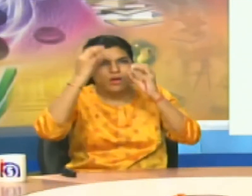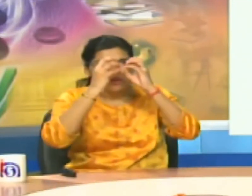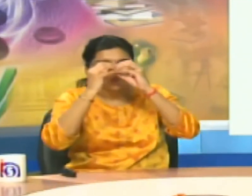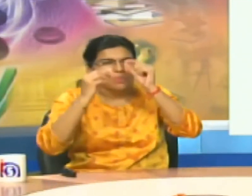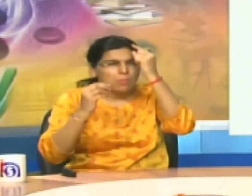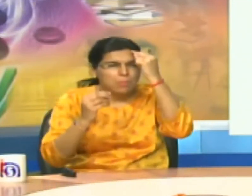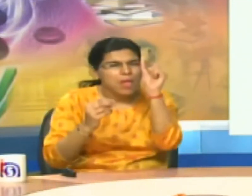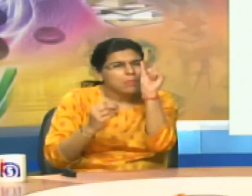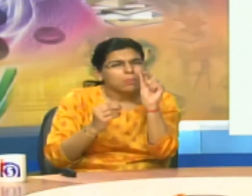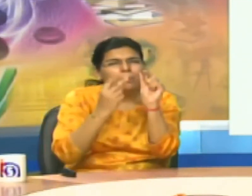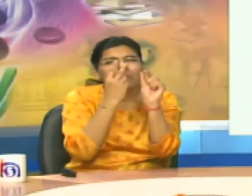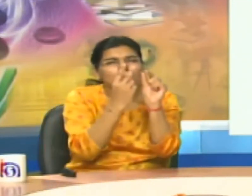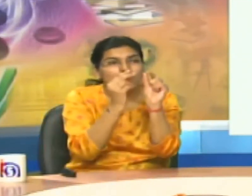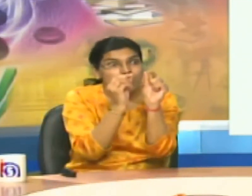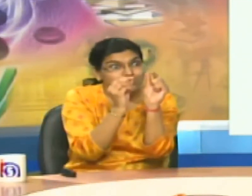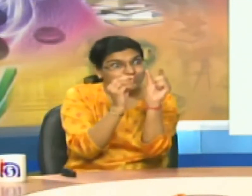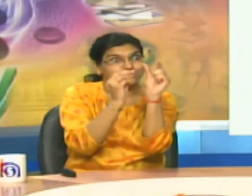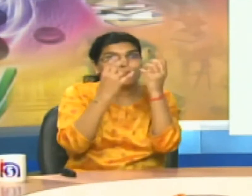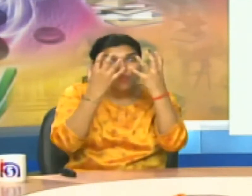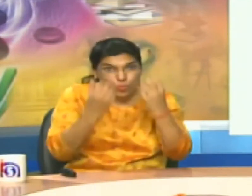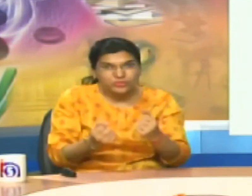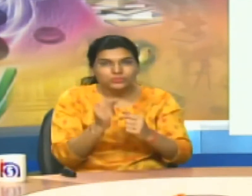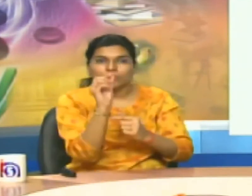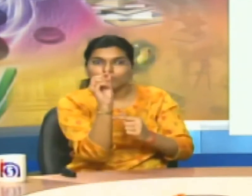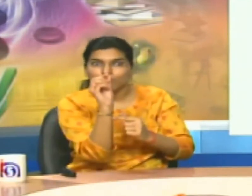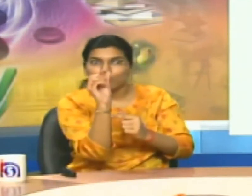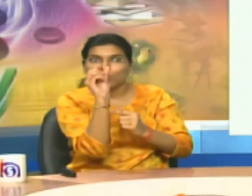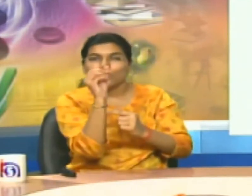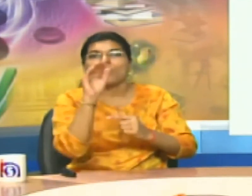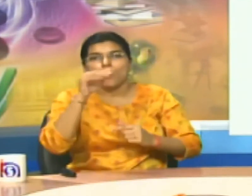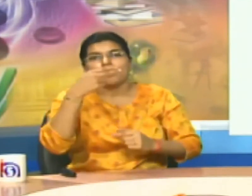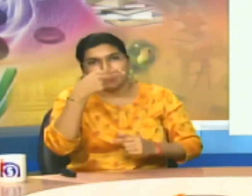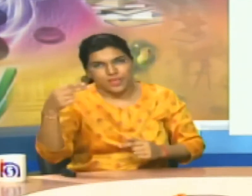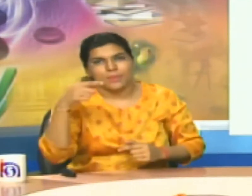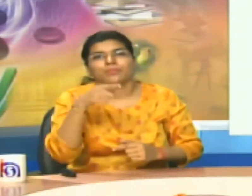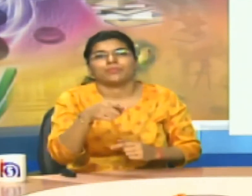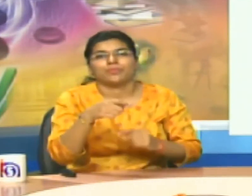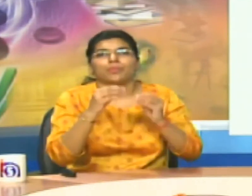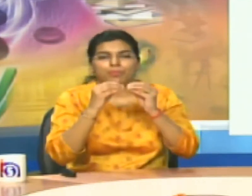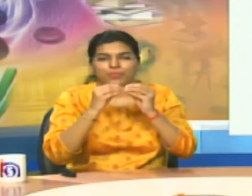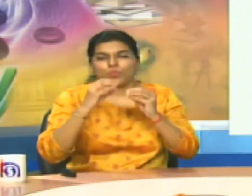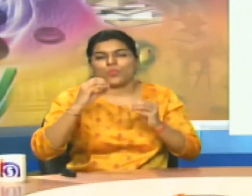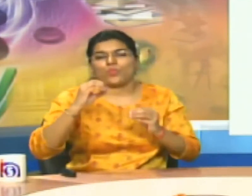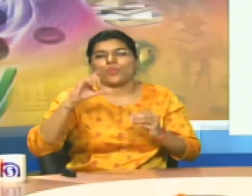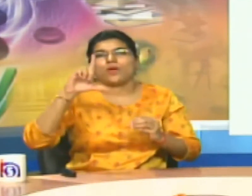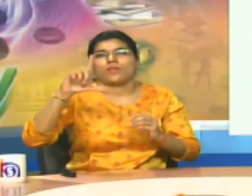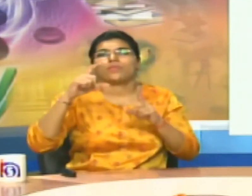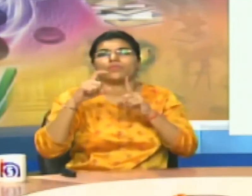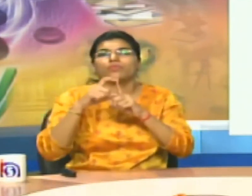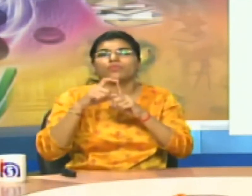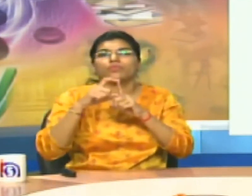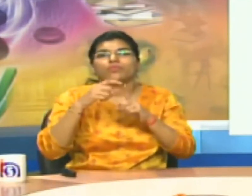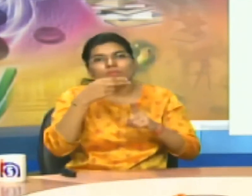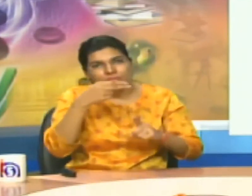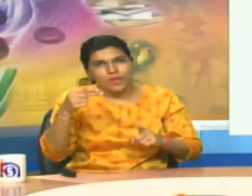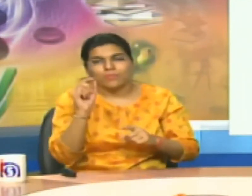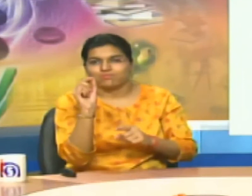like we say that the person is fat. Similar way we make the alphabets fat. So, bold,